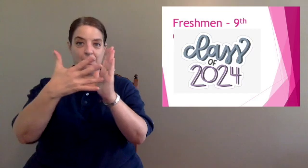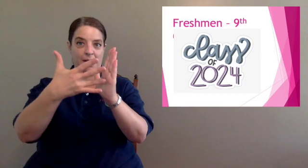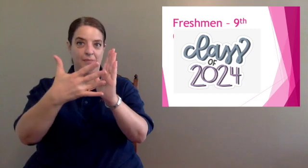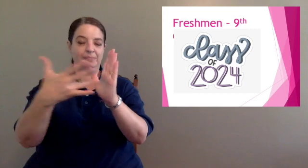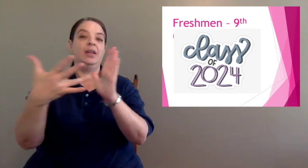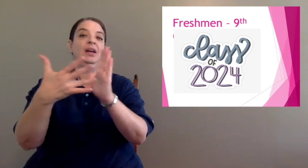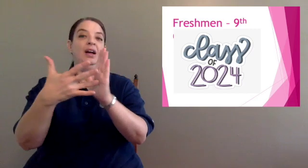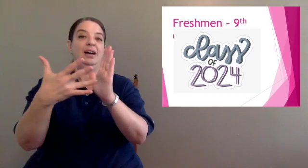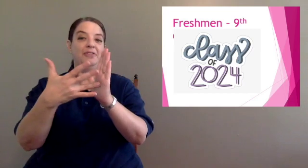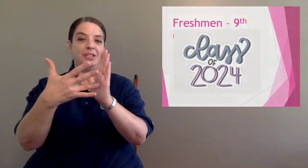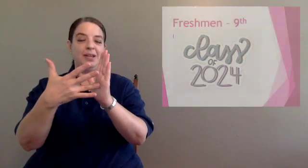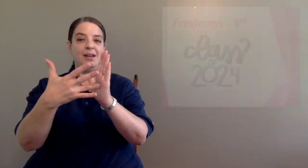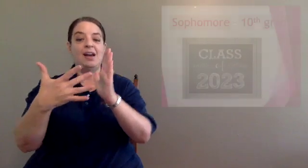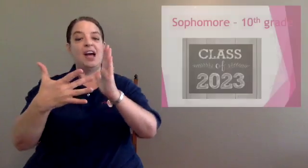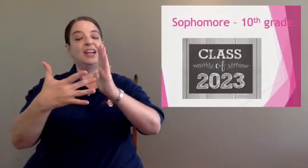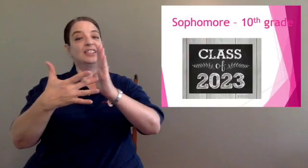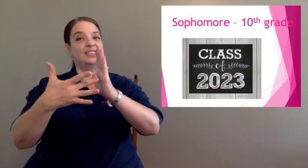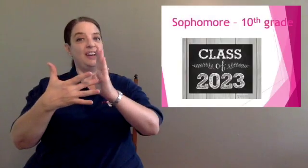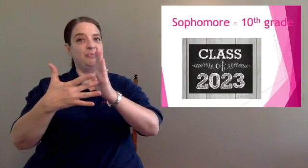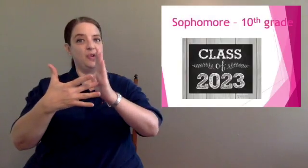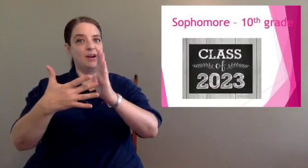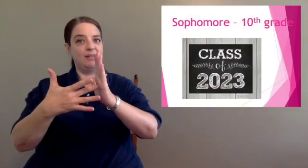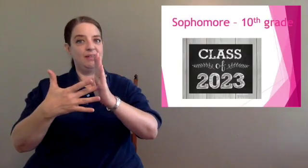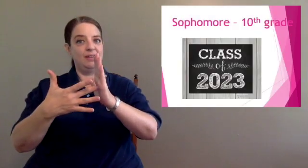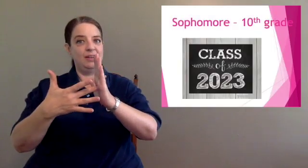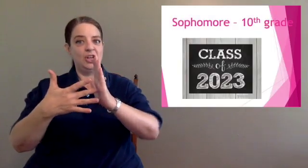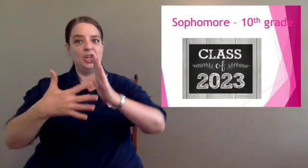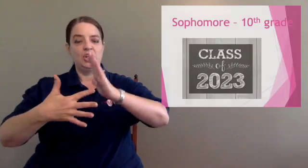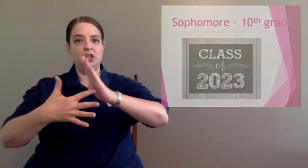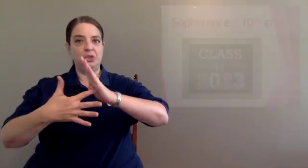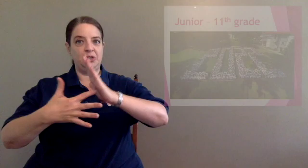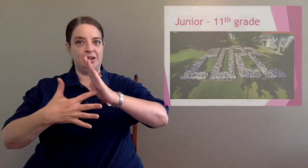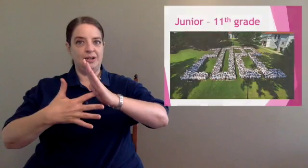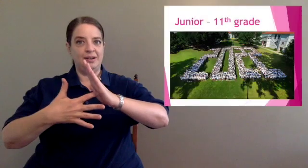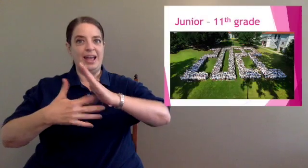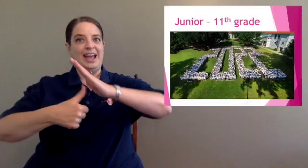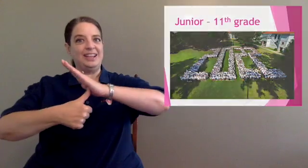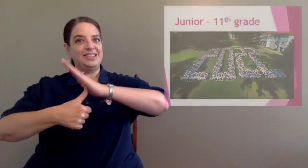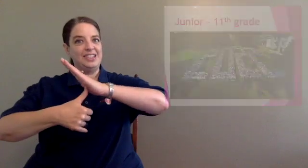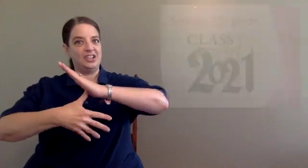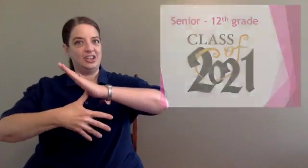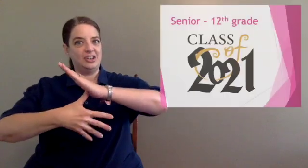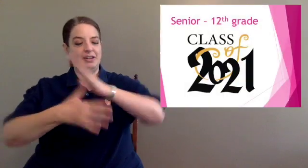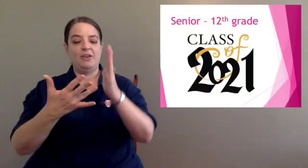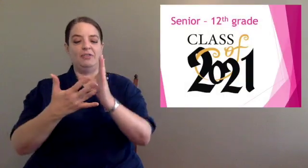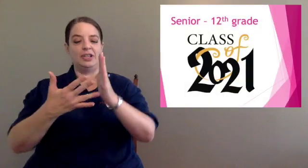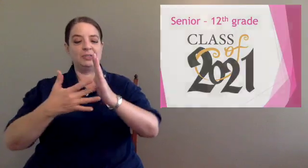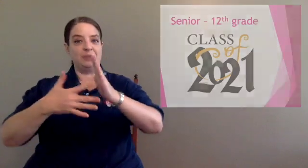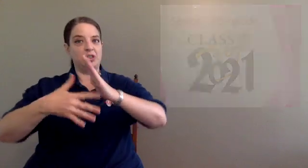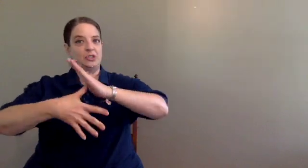palm. Freshman, sophomore, junior, and senior. Freshman, sophomore, junior,